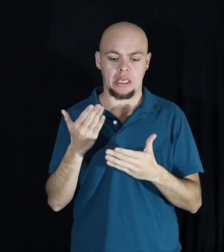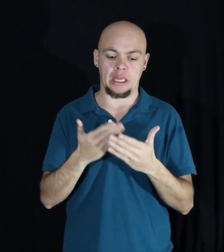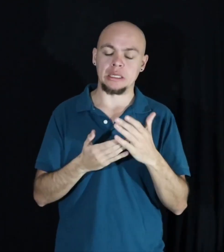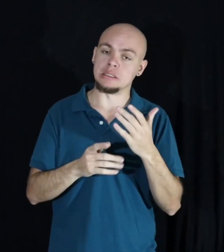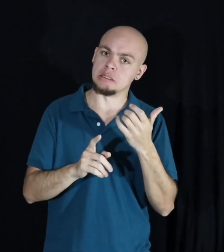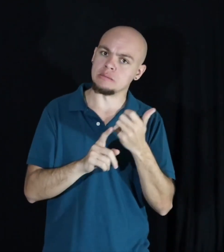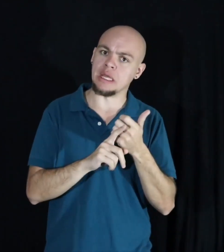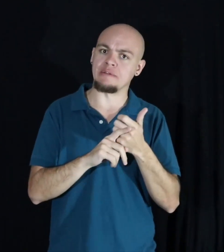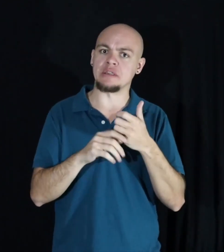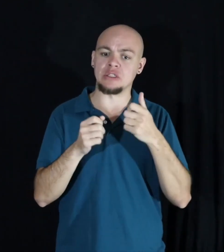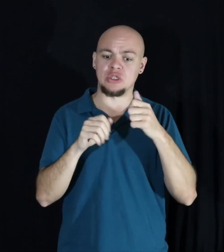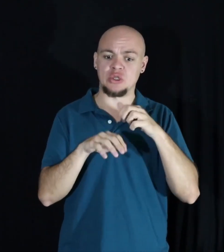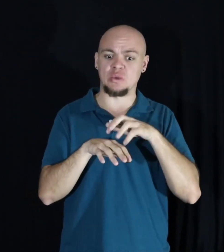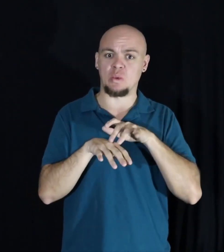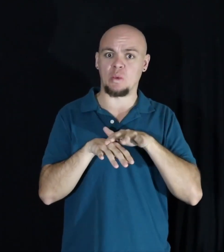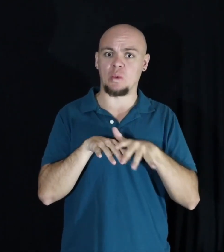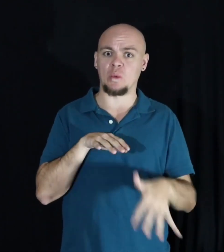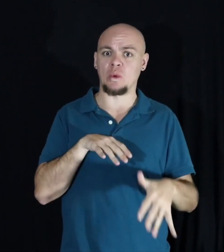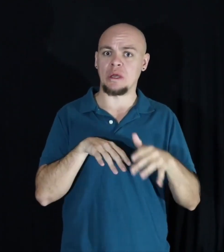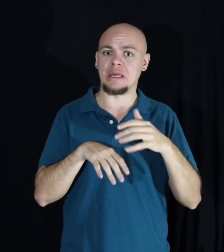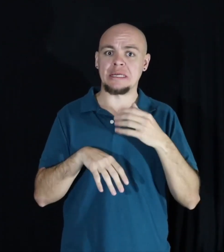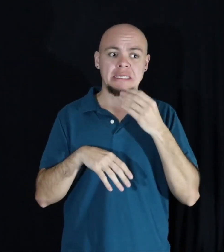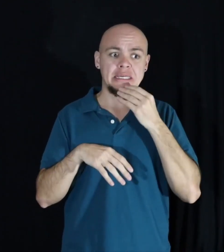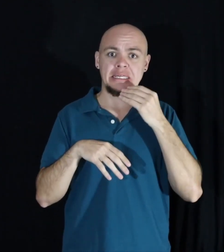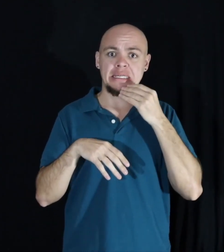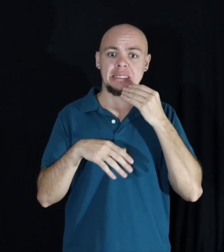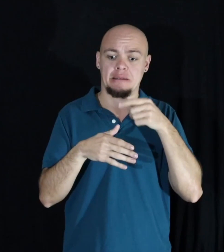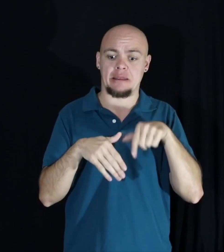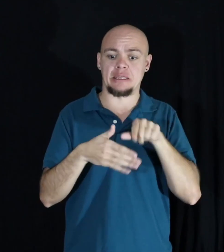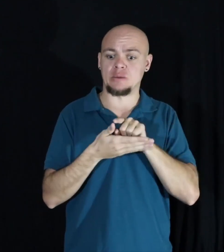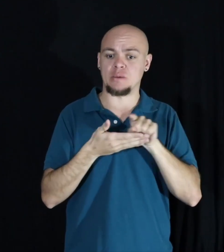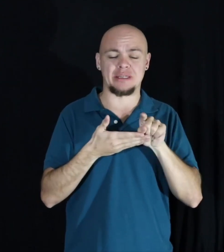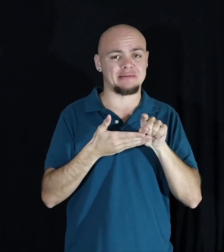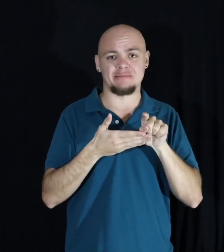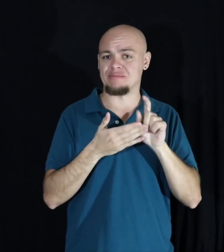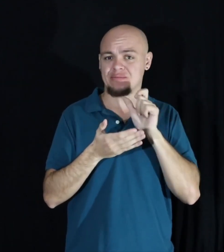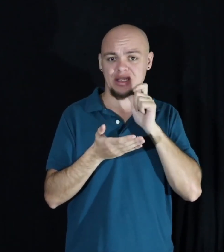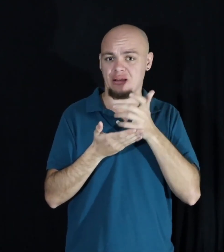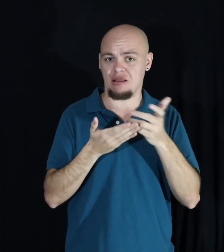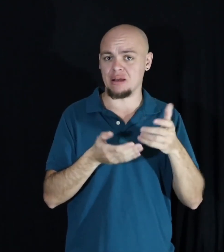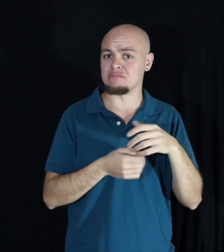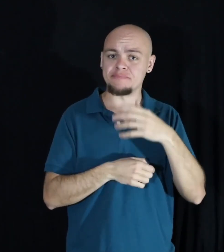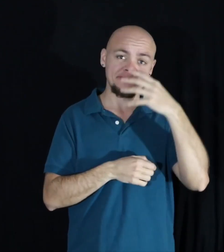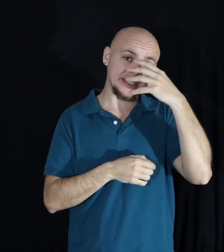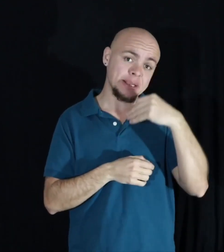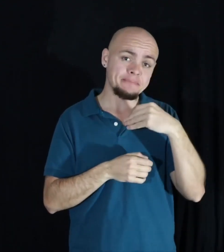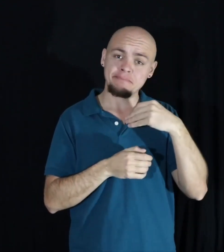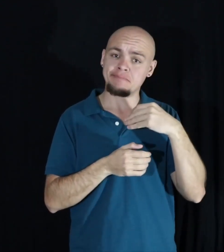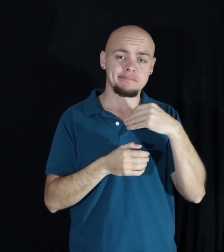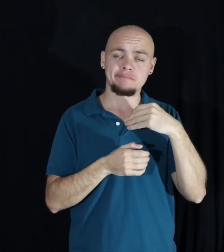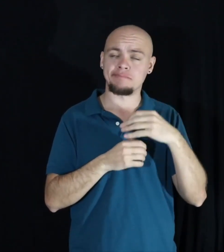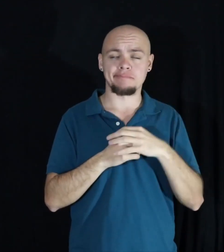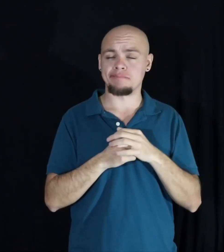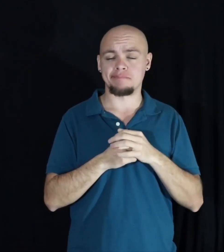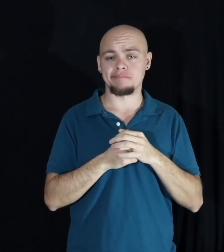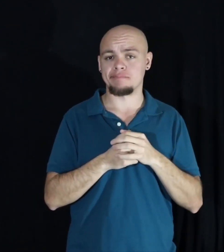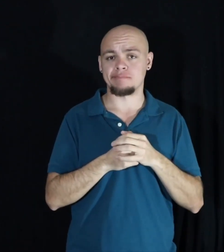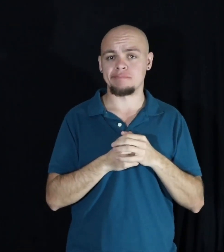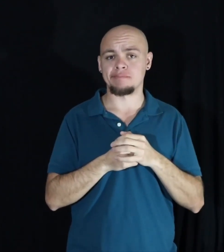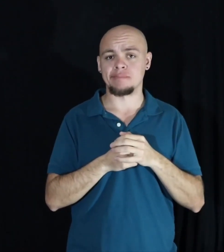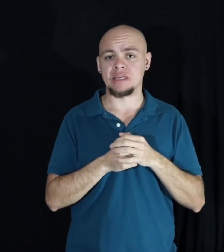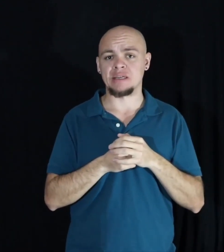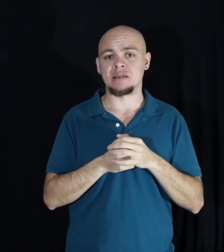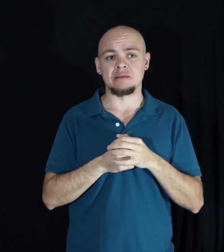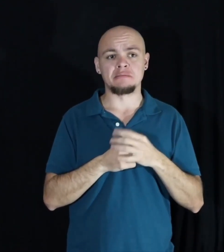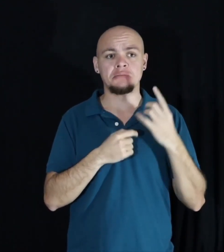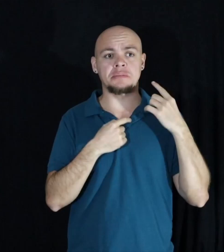are sweaty. I haven't eaten much this week. I haven't slept much either. If we're being honest, ever